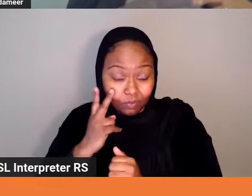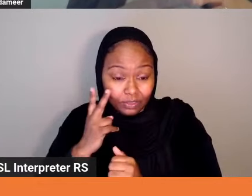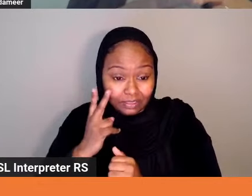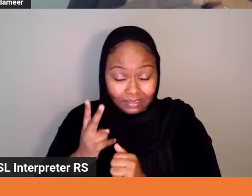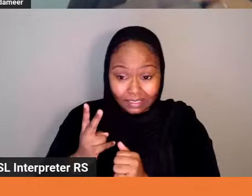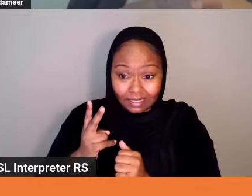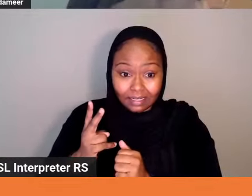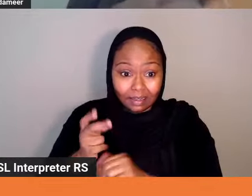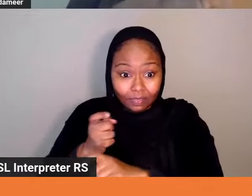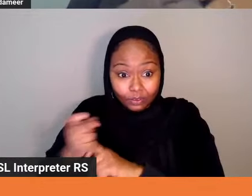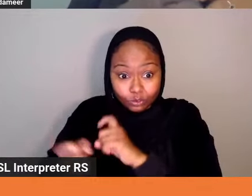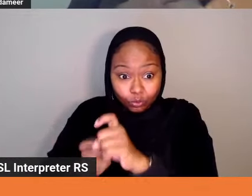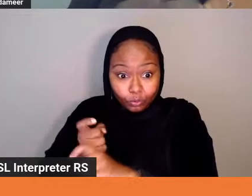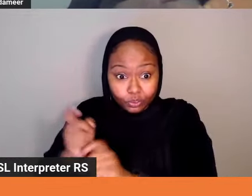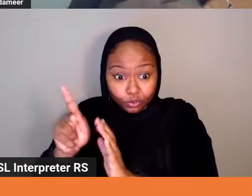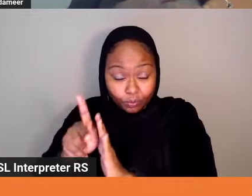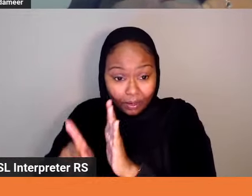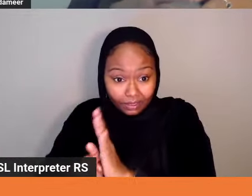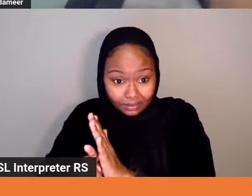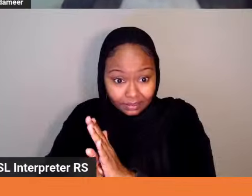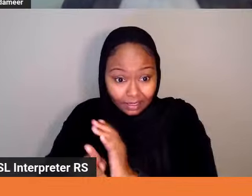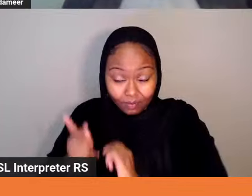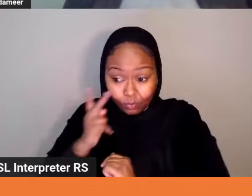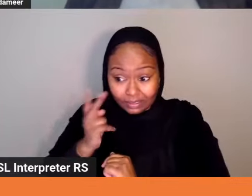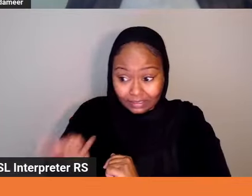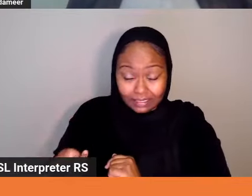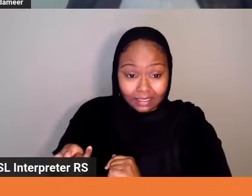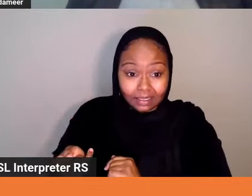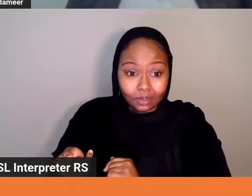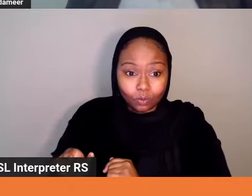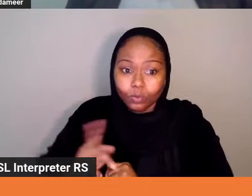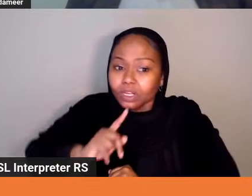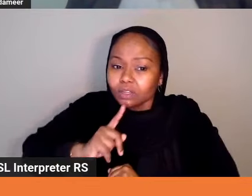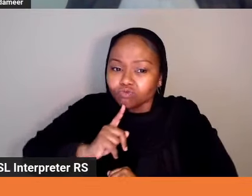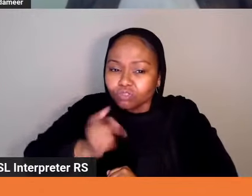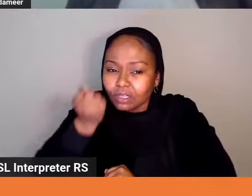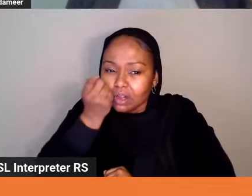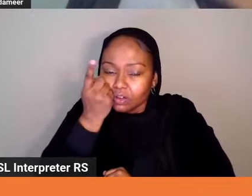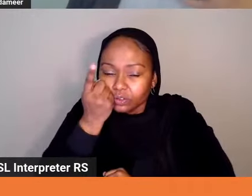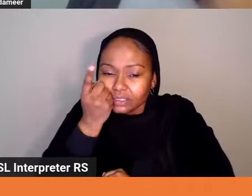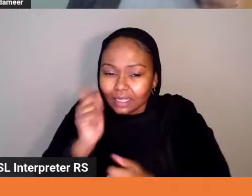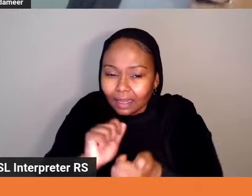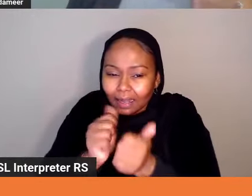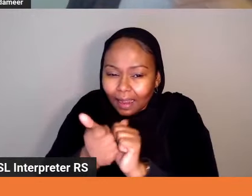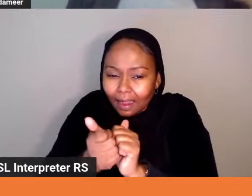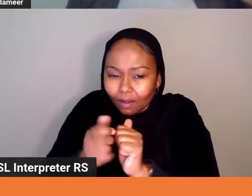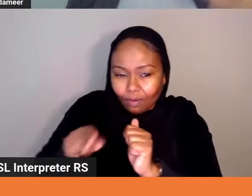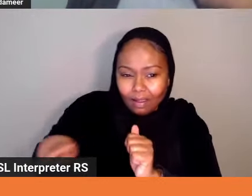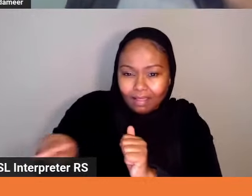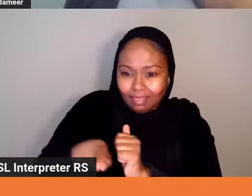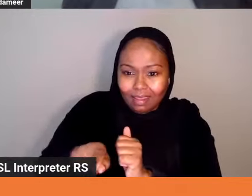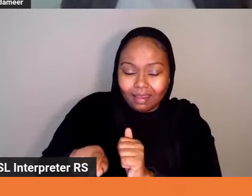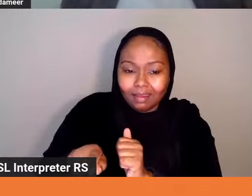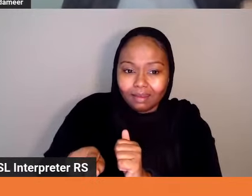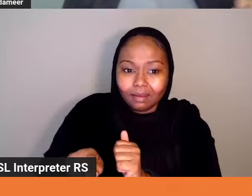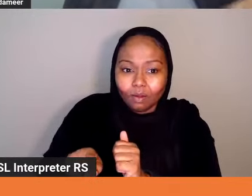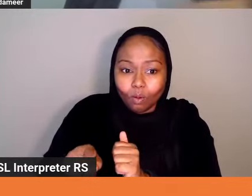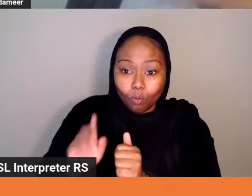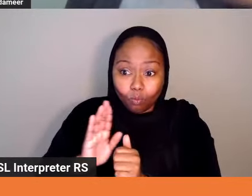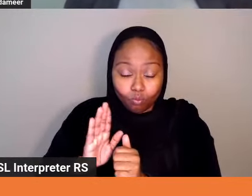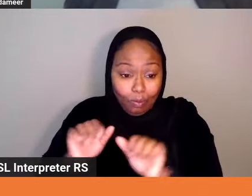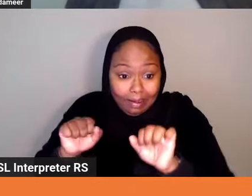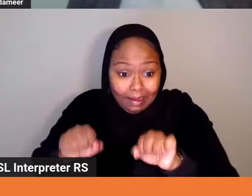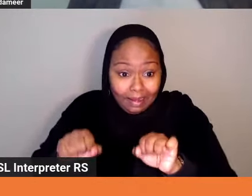torture policies in the Israeli context, we can really understand how they managed to bring this